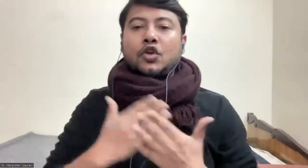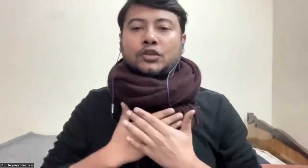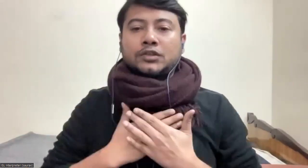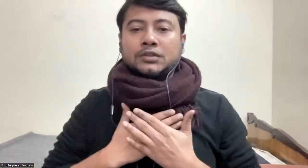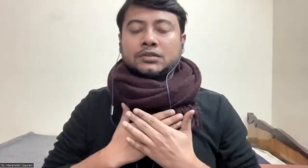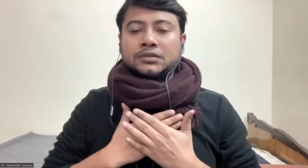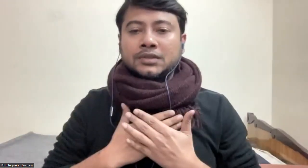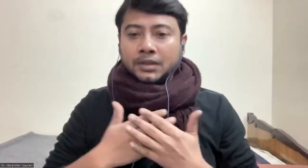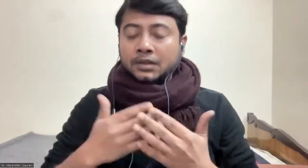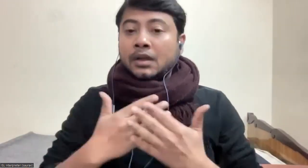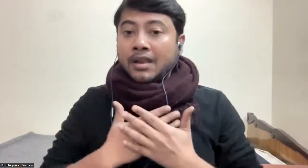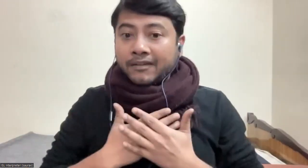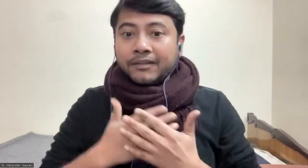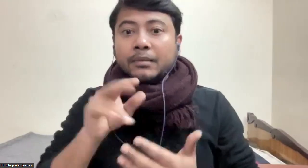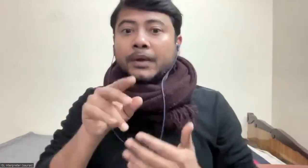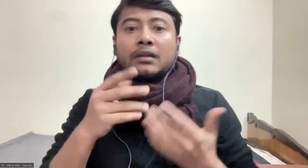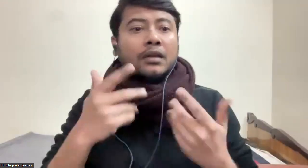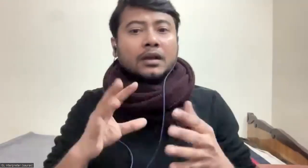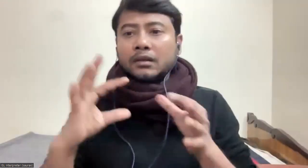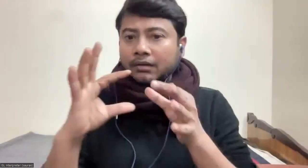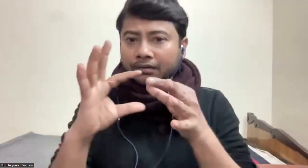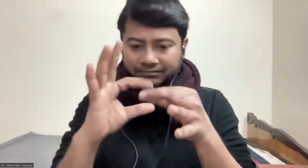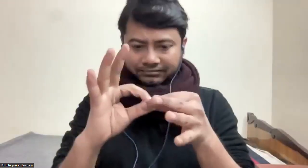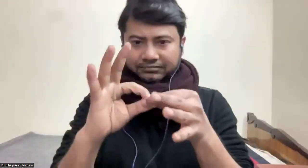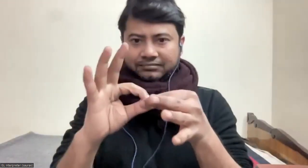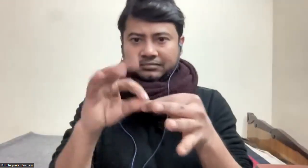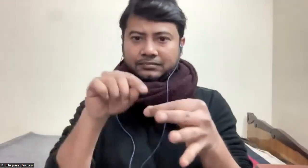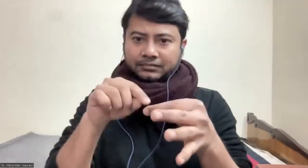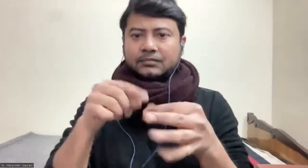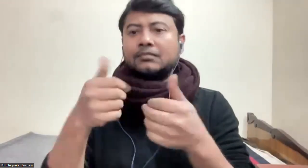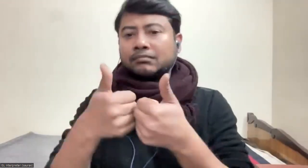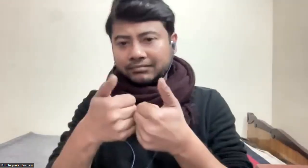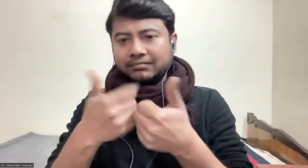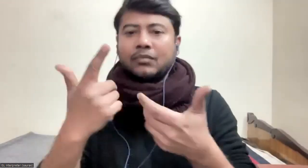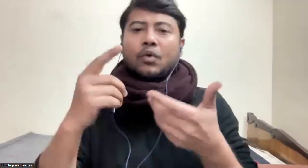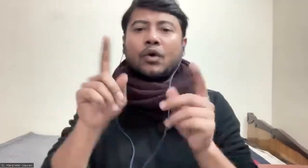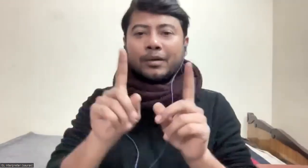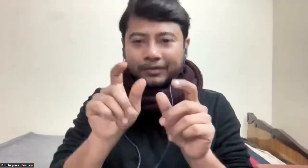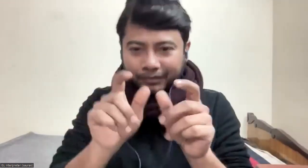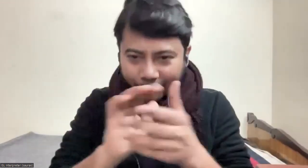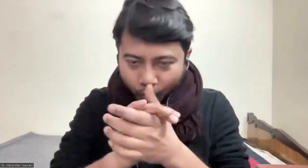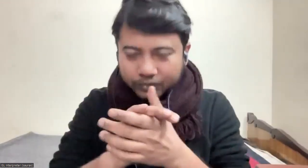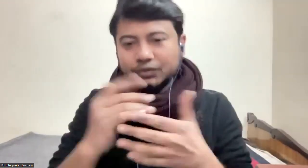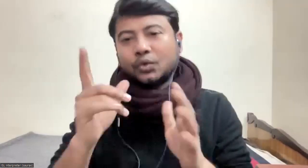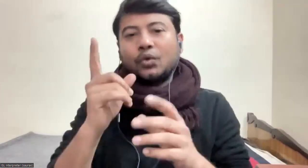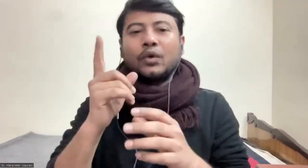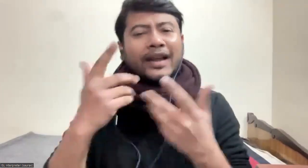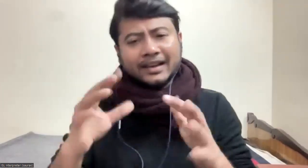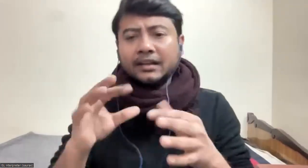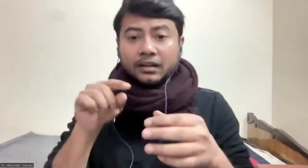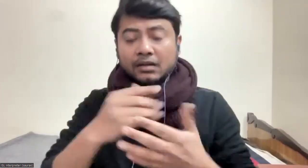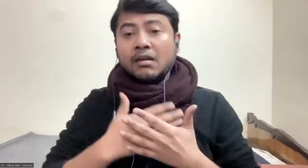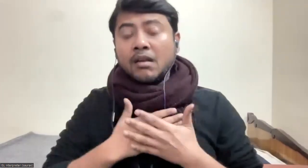So with the Supreme Lord, our relationship also is of love relationship. Whether you look at Krishna as